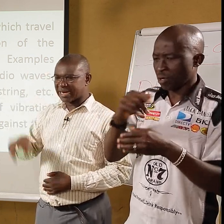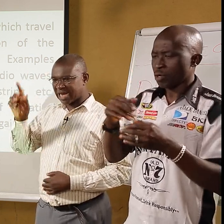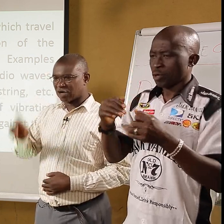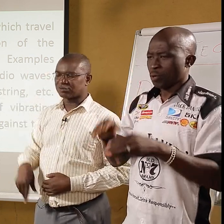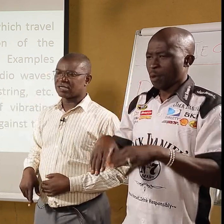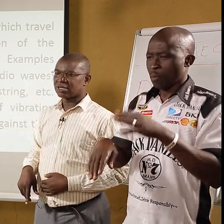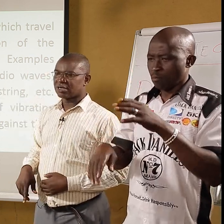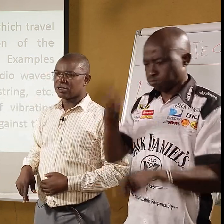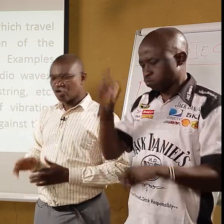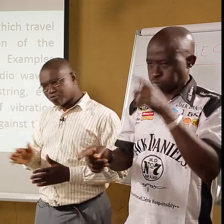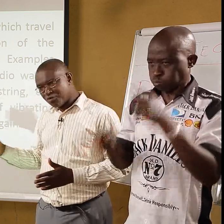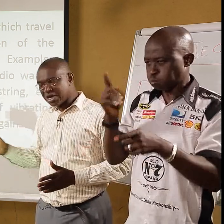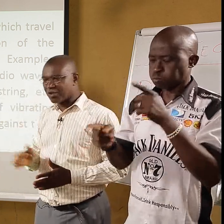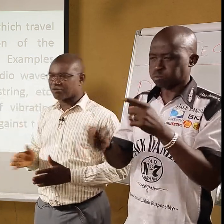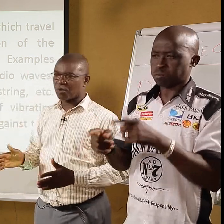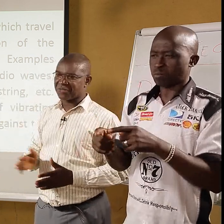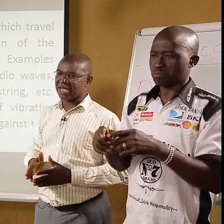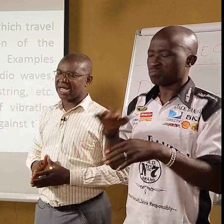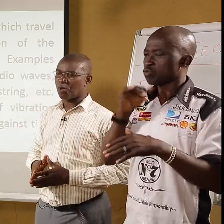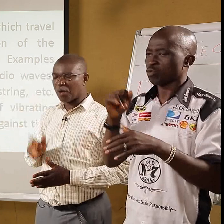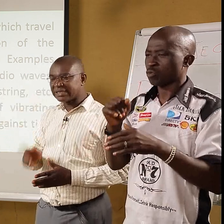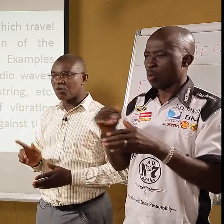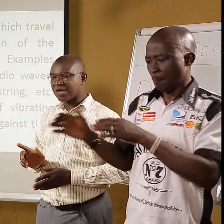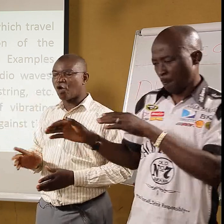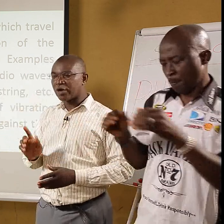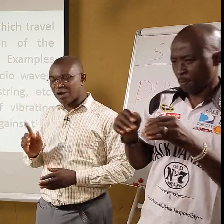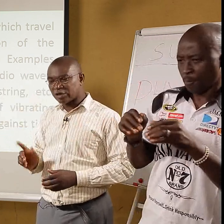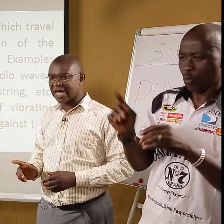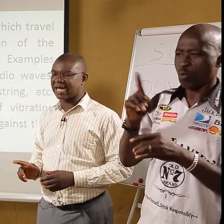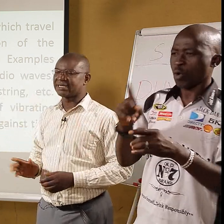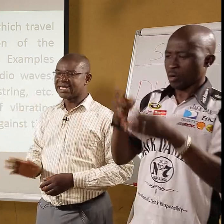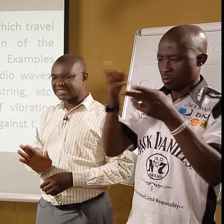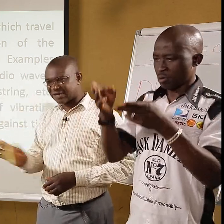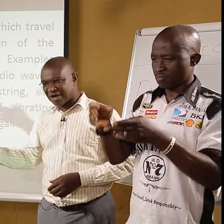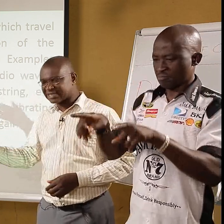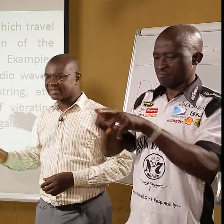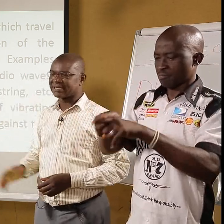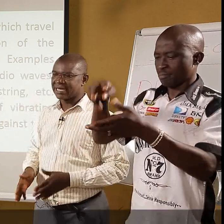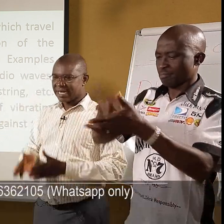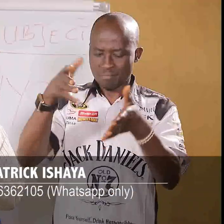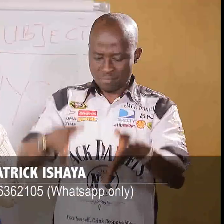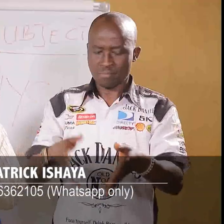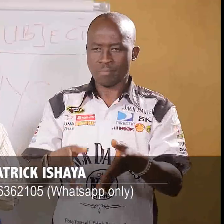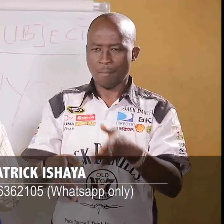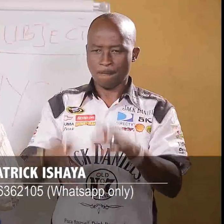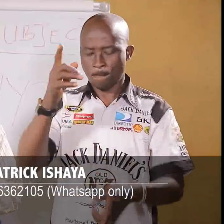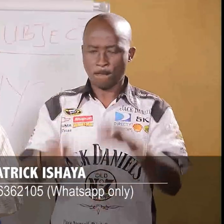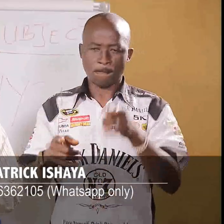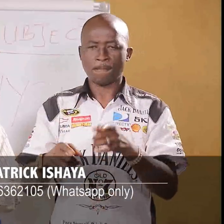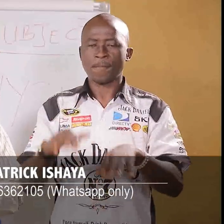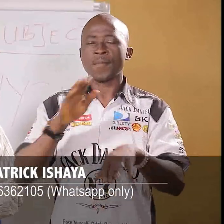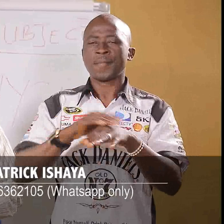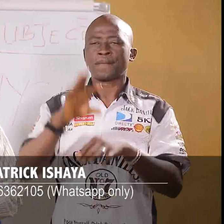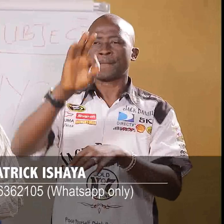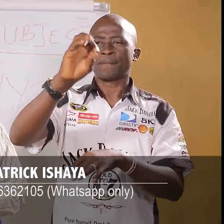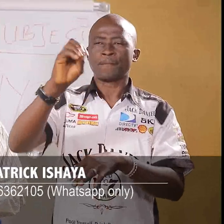up and down, not moving away from where they are, while the wave on the other hand is advancing, at 90 degrees to